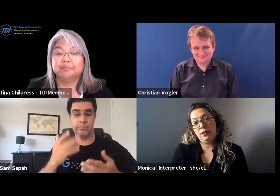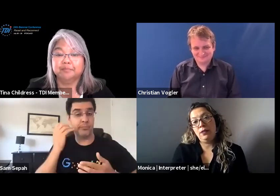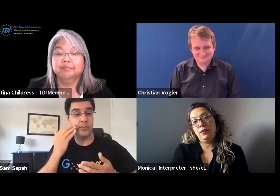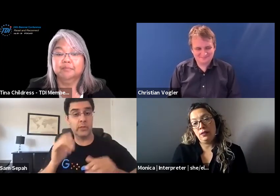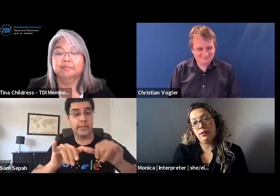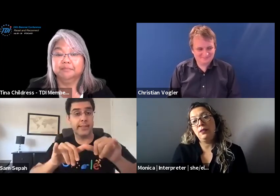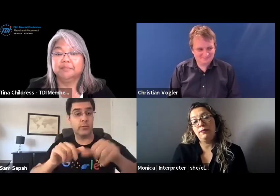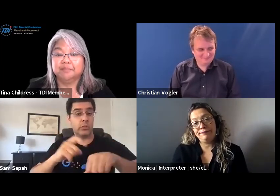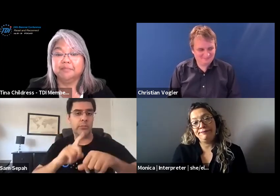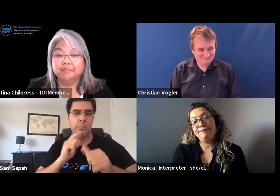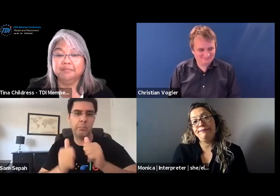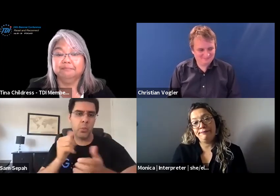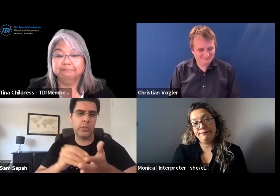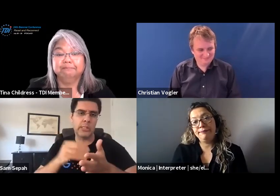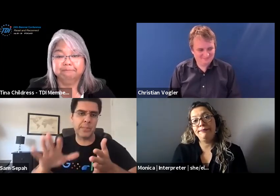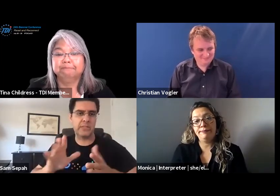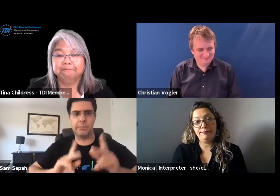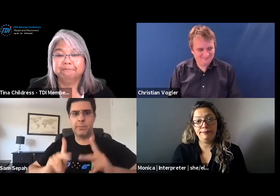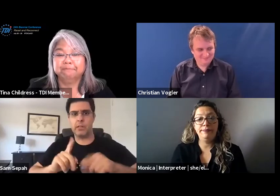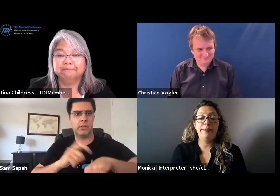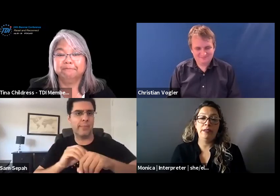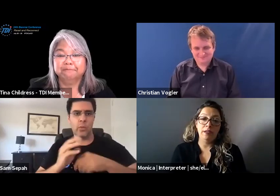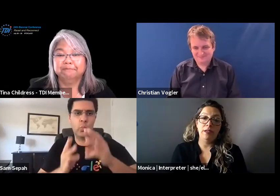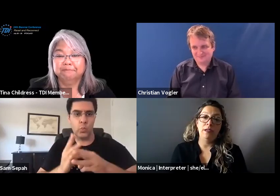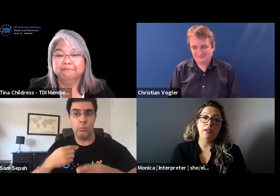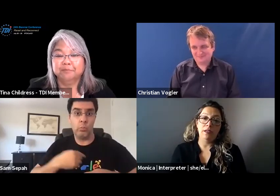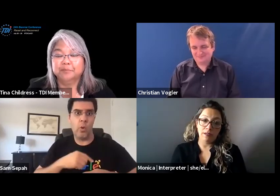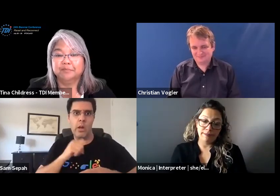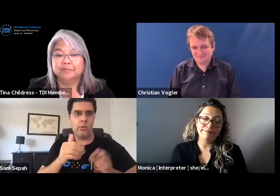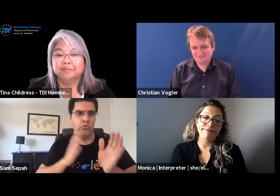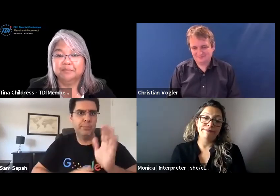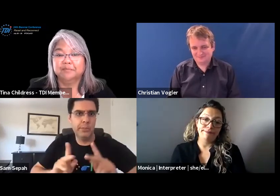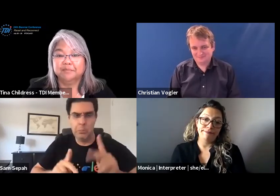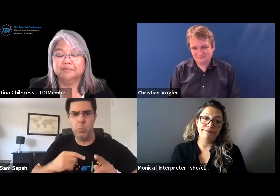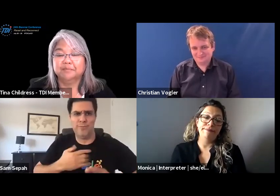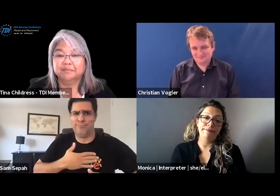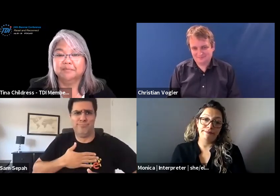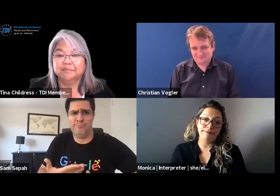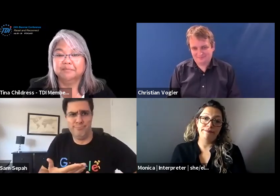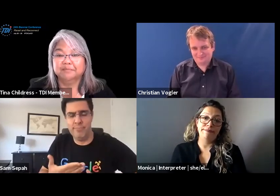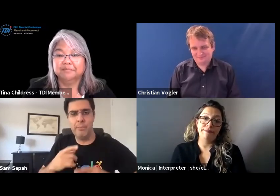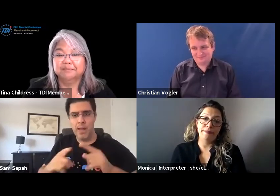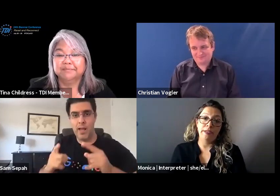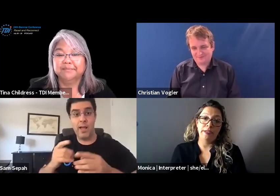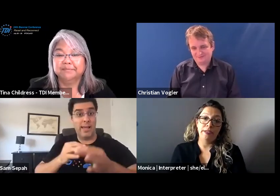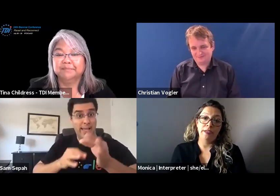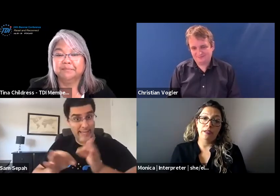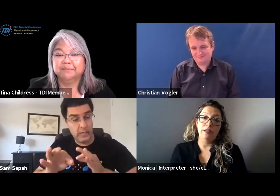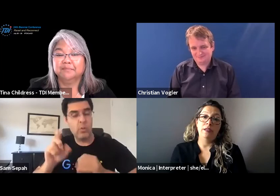point, because engineers' times are very expensive. They're one of the most expensive people in the world.